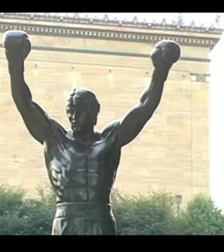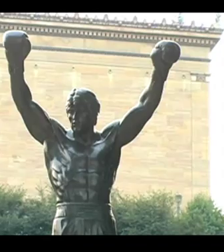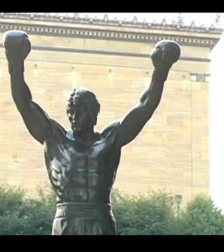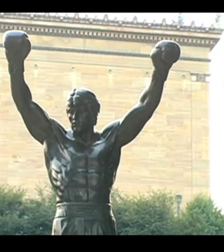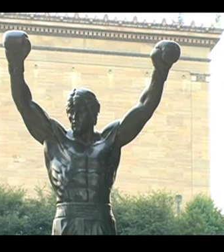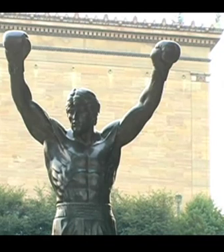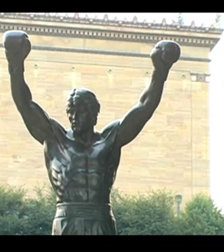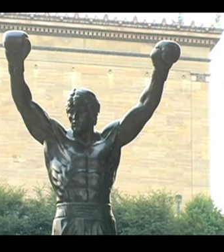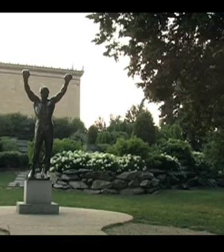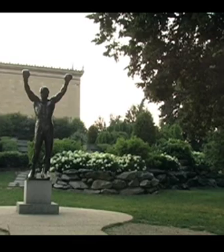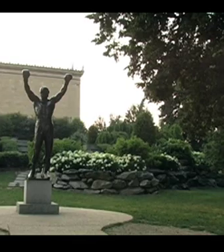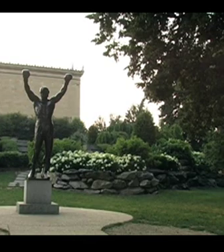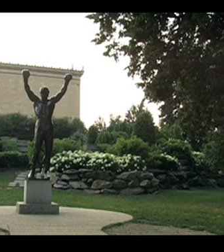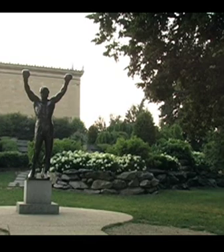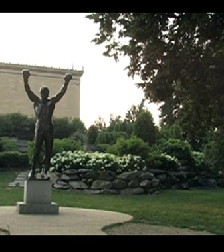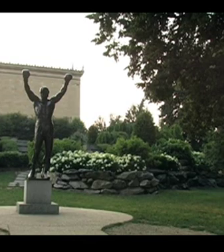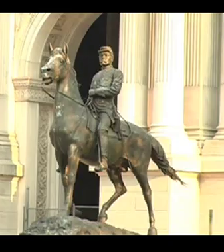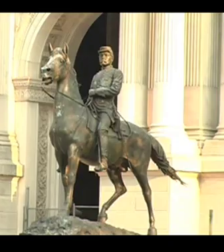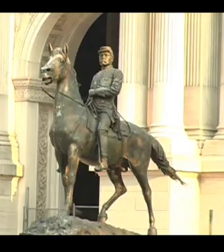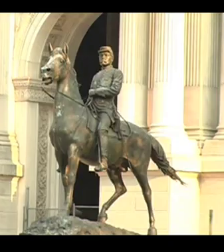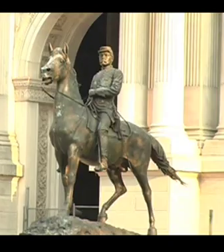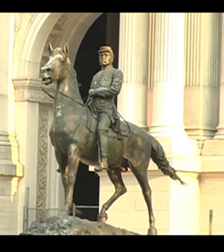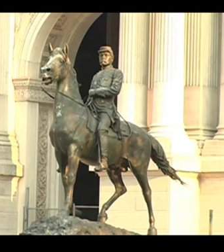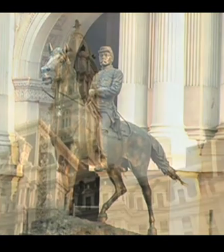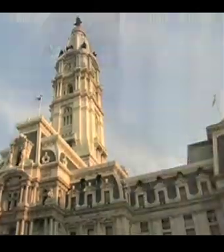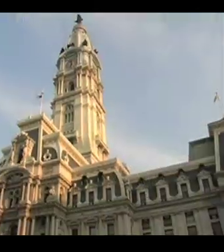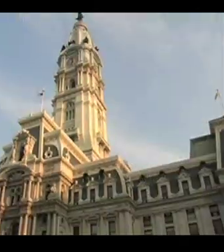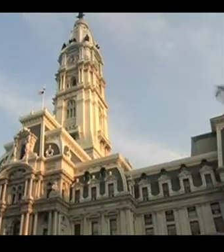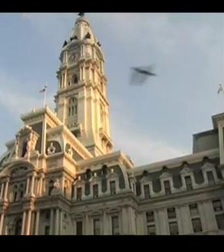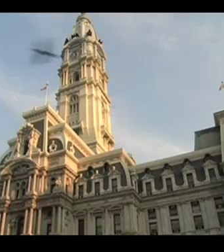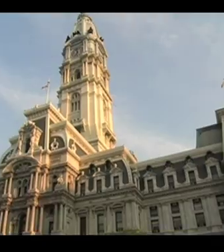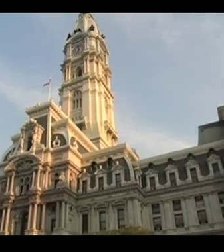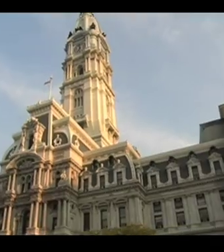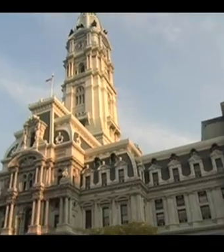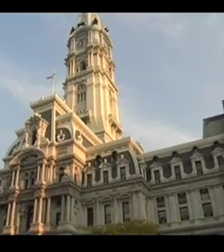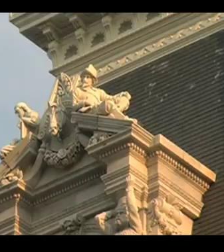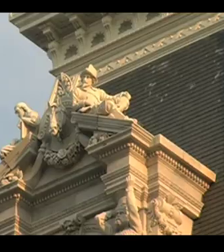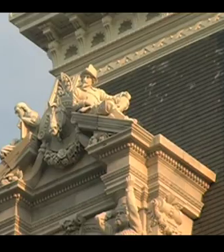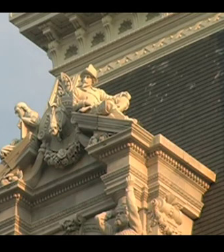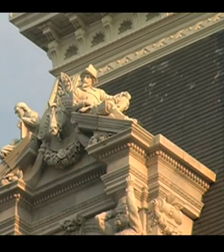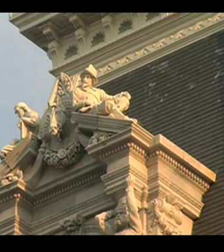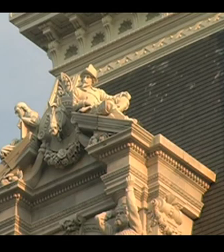Dun dun dun dun dun dun dun dun dun dun dun dun dun dun dun dun dun dun dun dun dun dun.